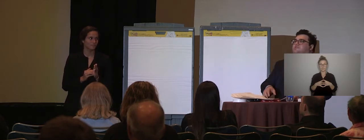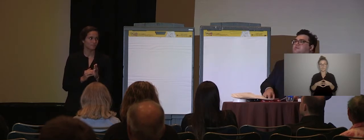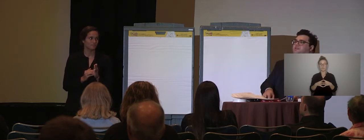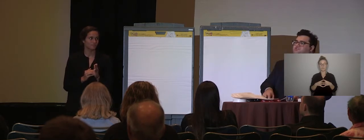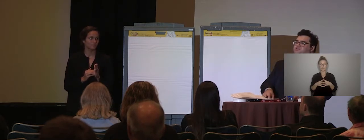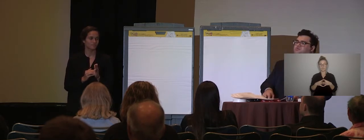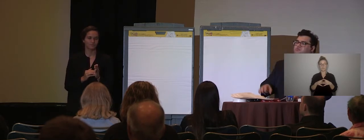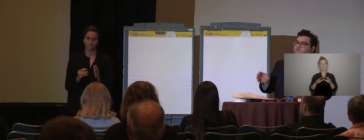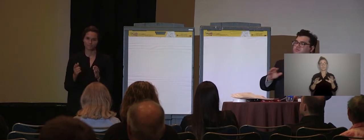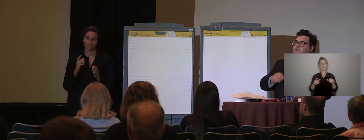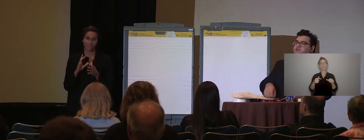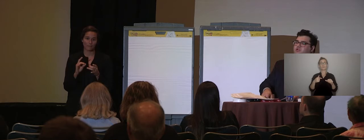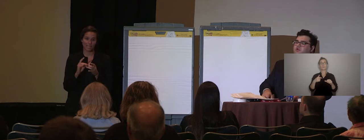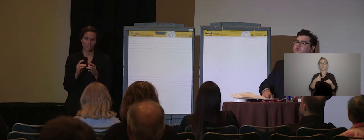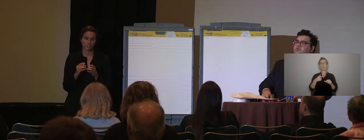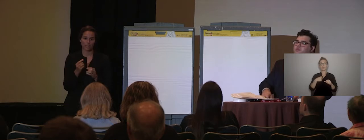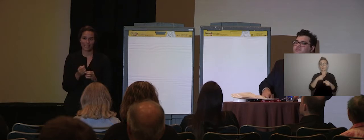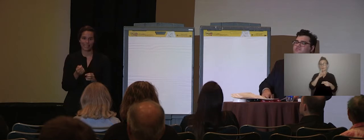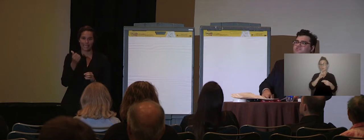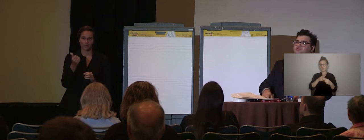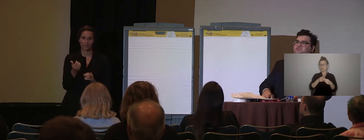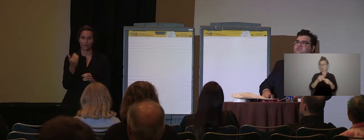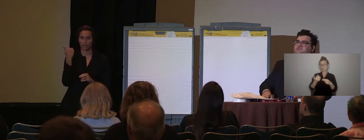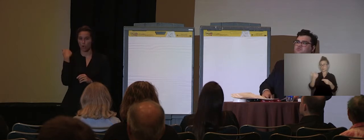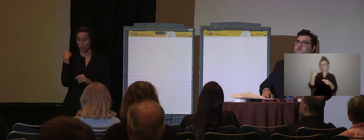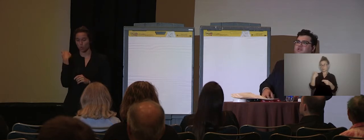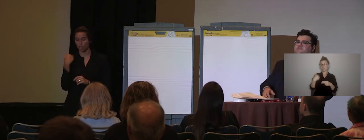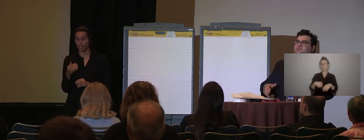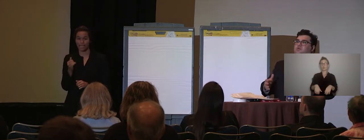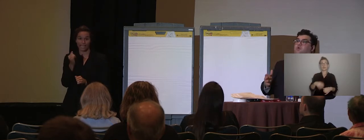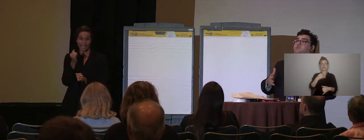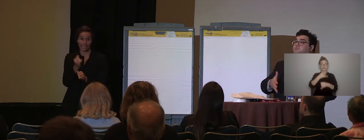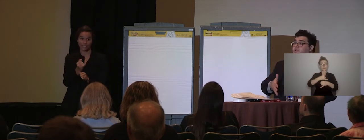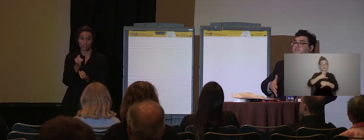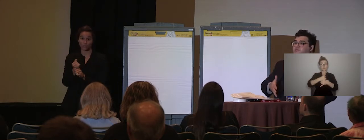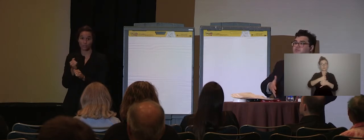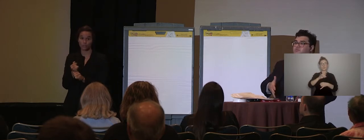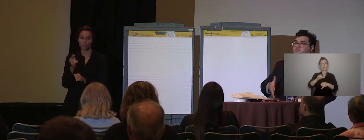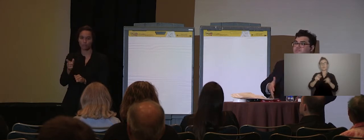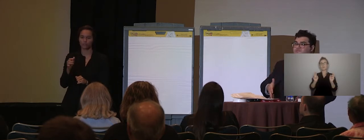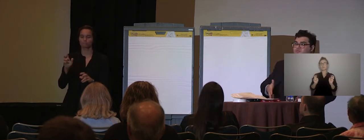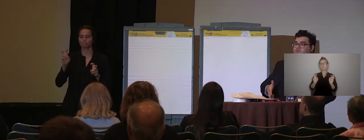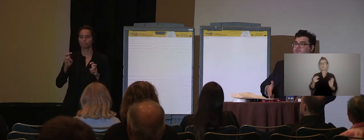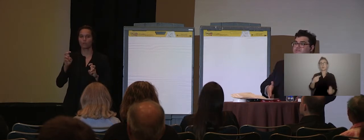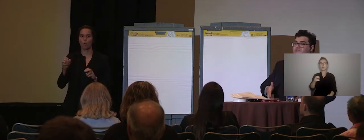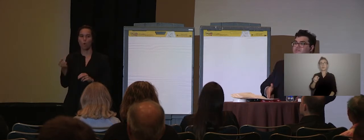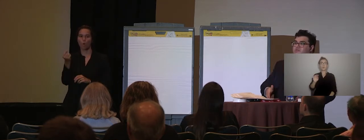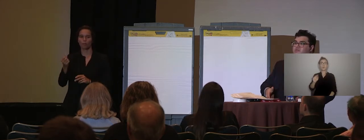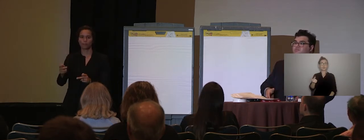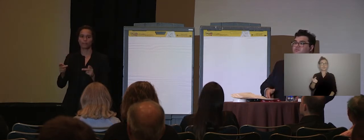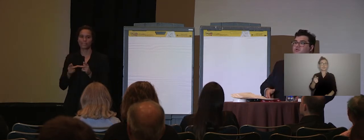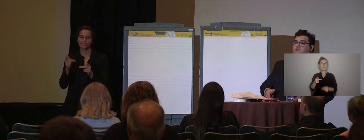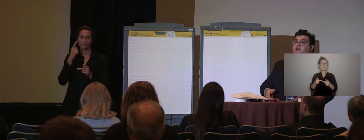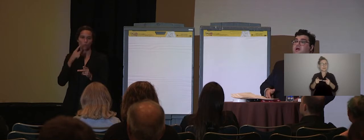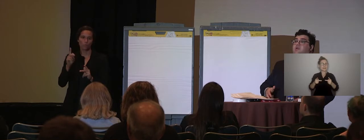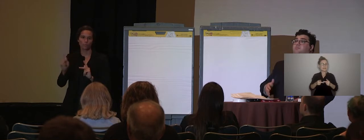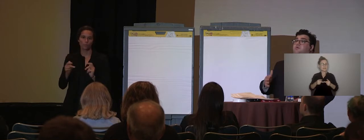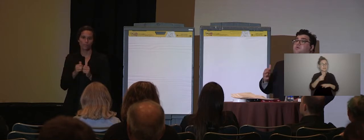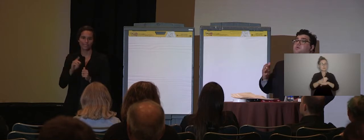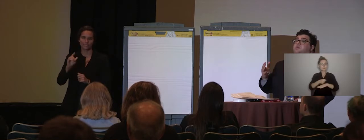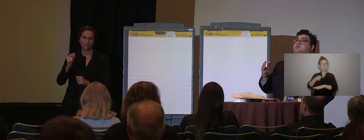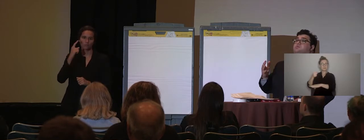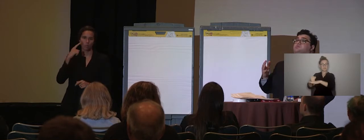So as I mentioned a little bit ago, institutions were kind of the holding place for people with disabilities for a long